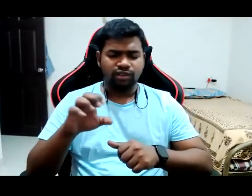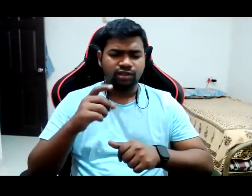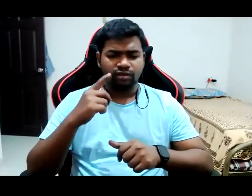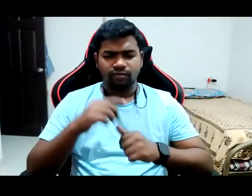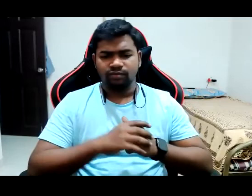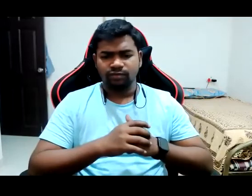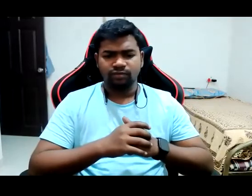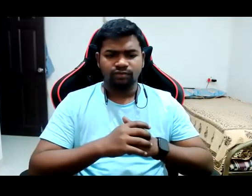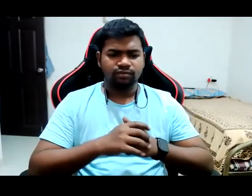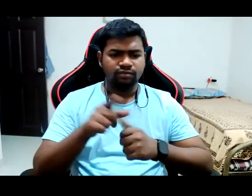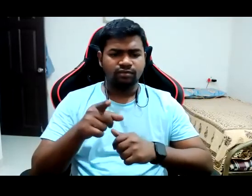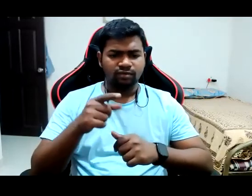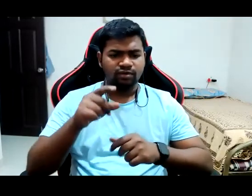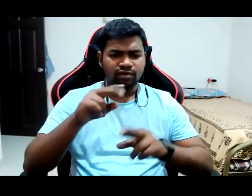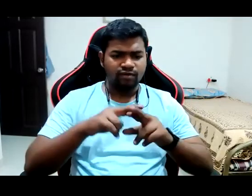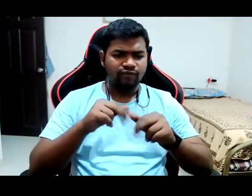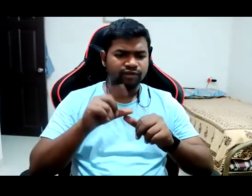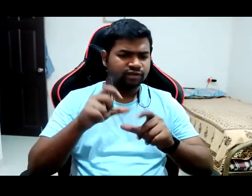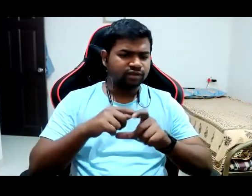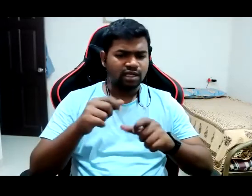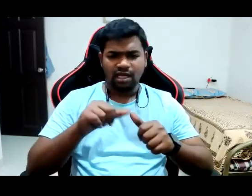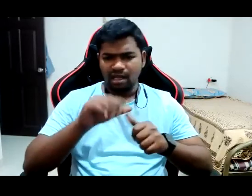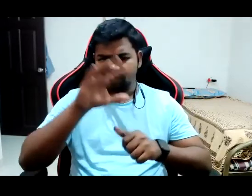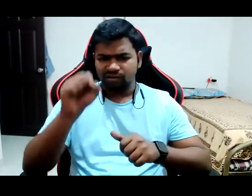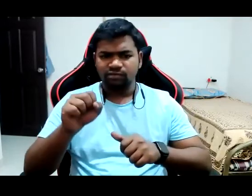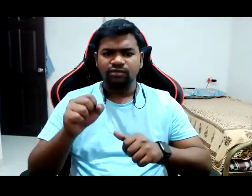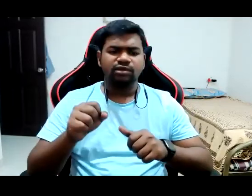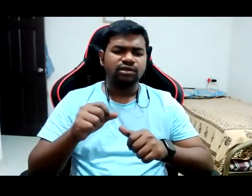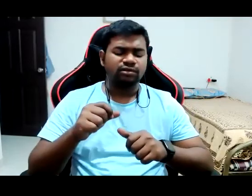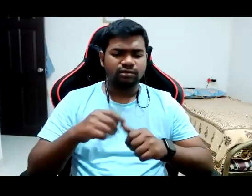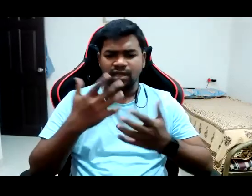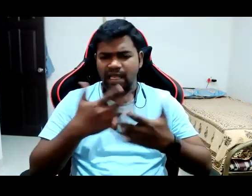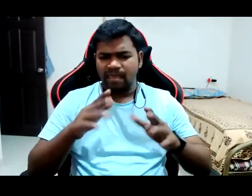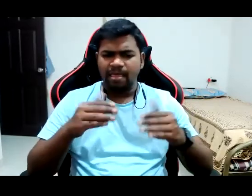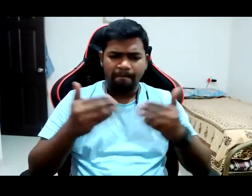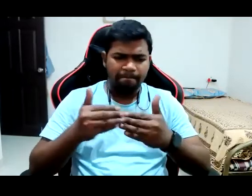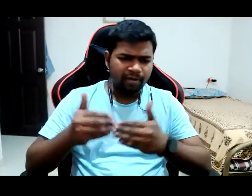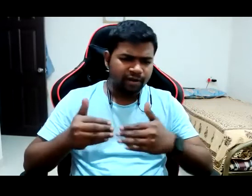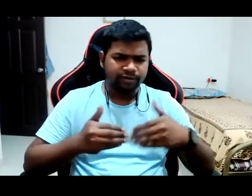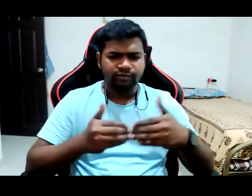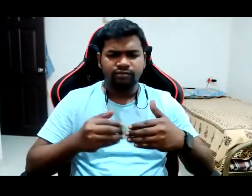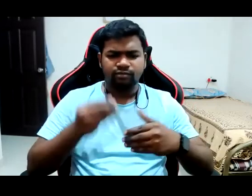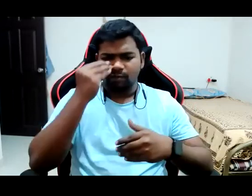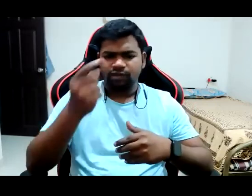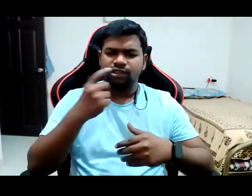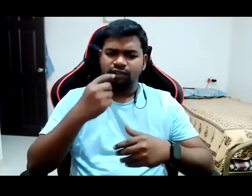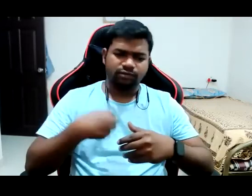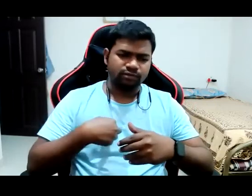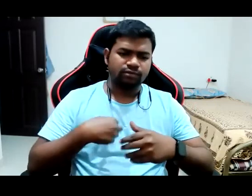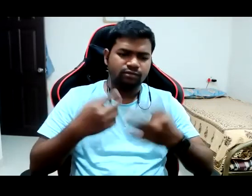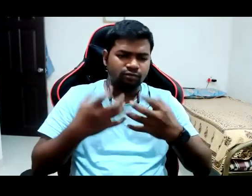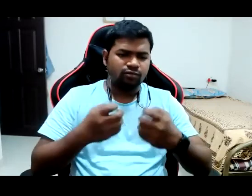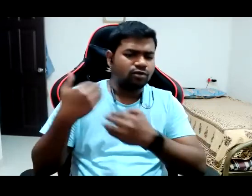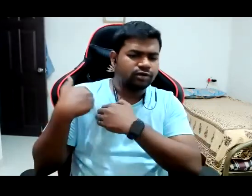Like whether you face accessibility issues in participating in these meetings or anything like that, like please let us know, because we want to be as inclusive as